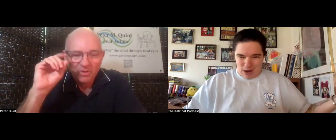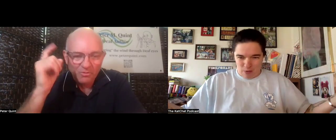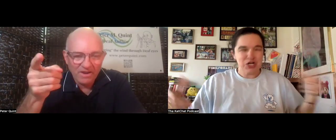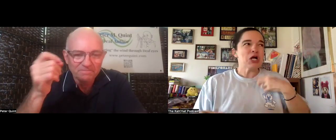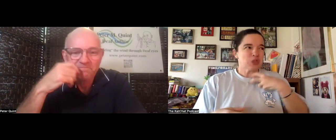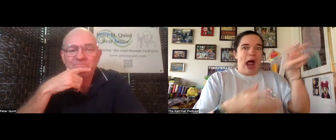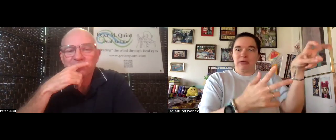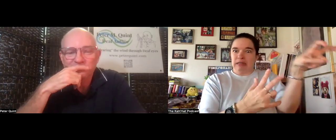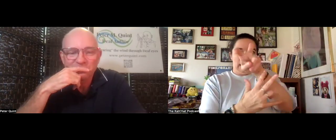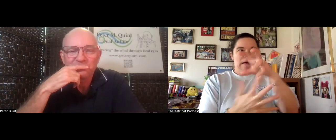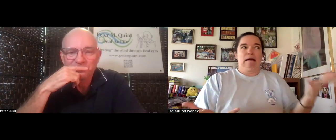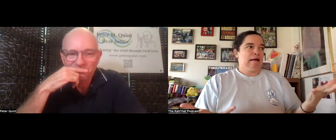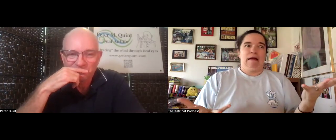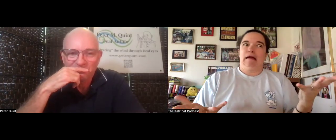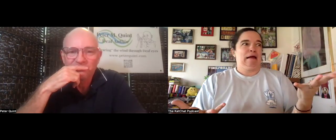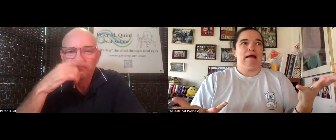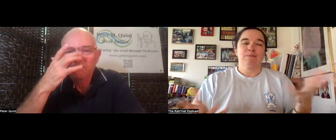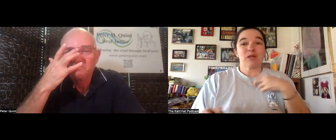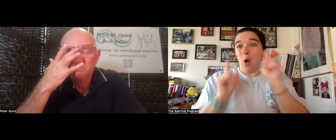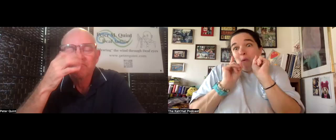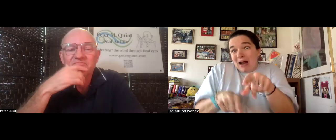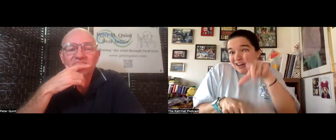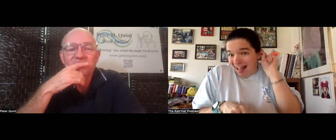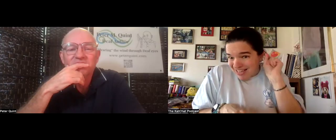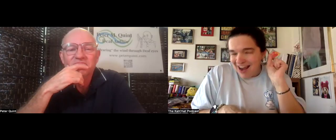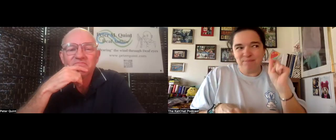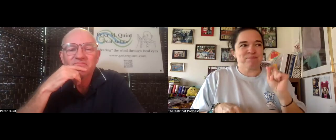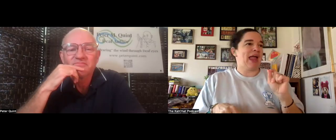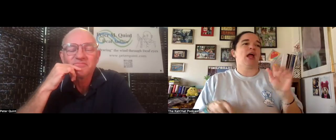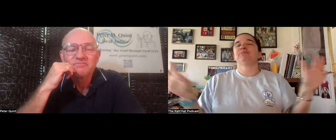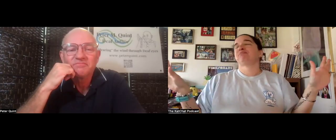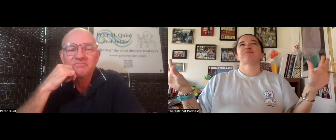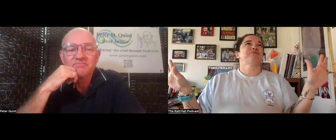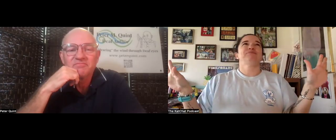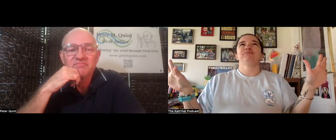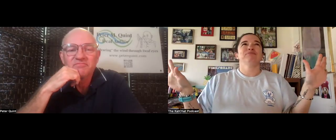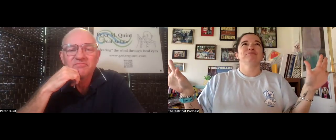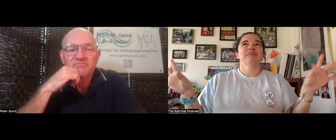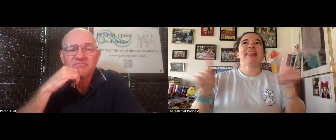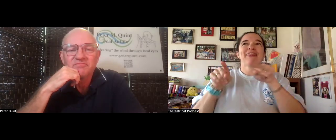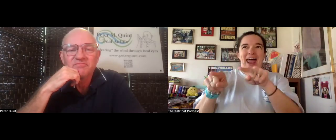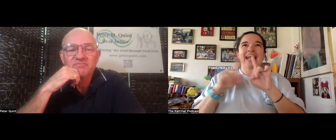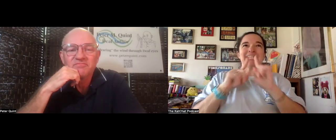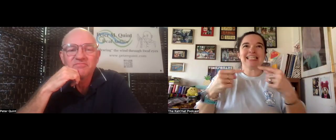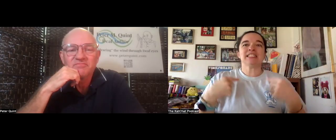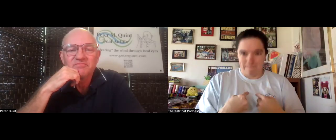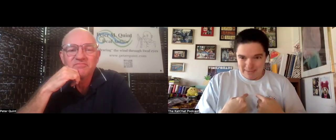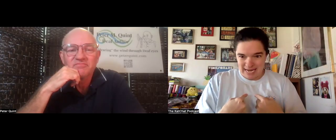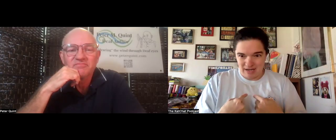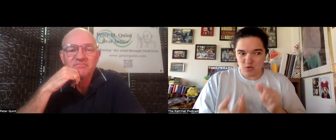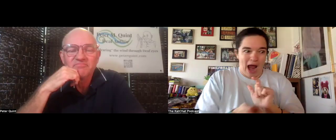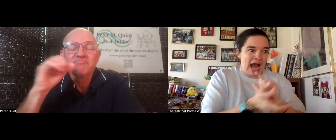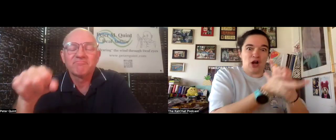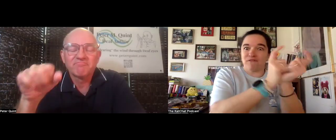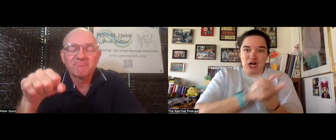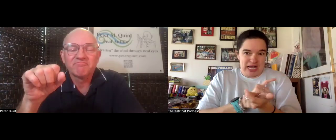Sign Language. So I was like, so I went to got it down. And that in